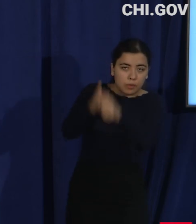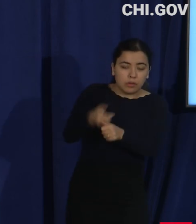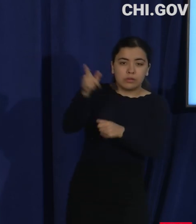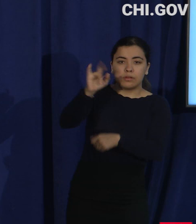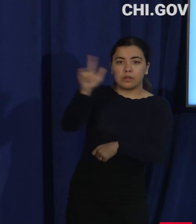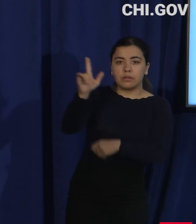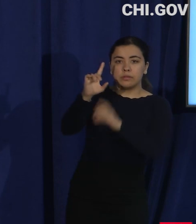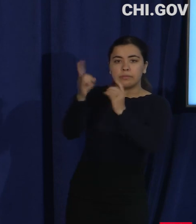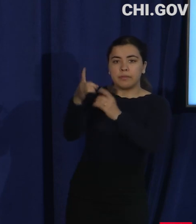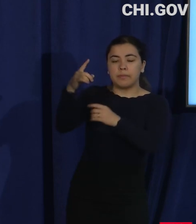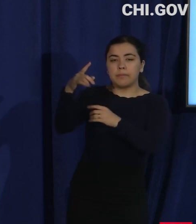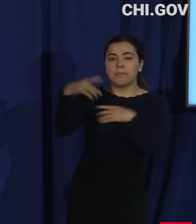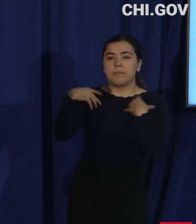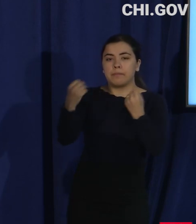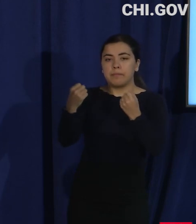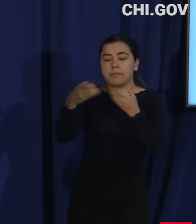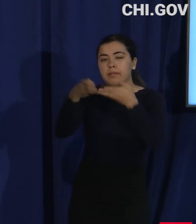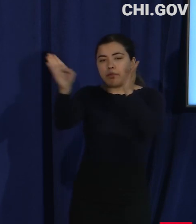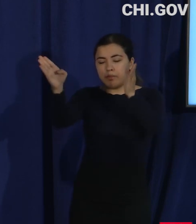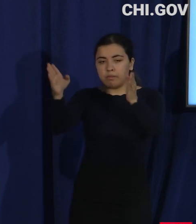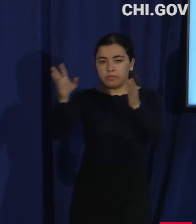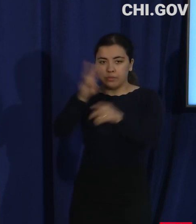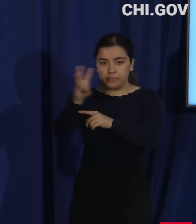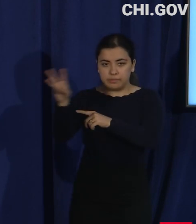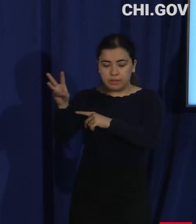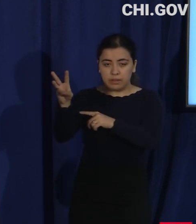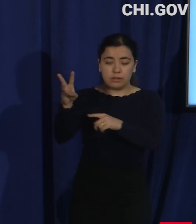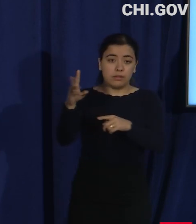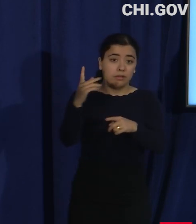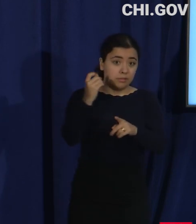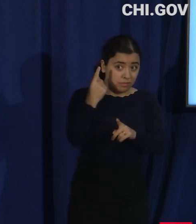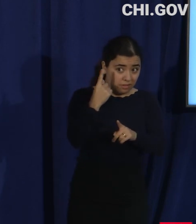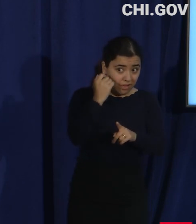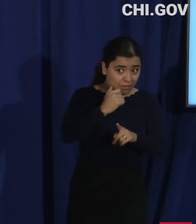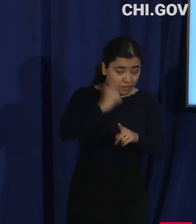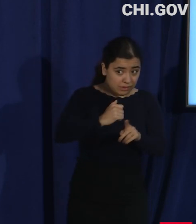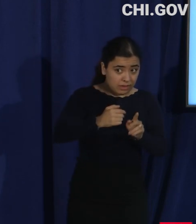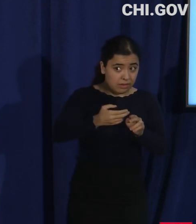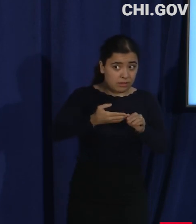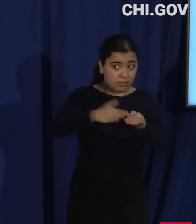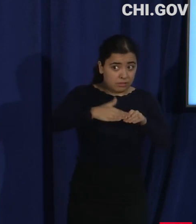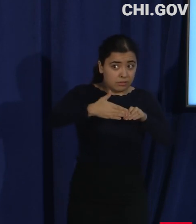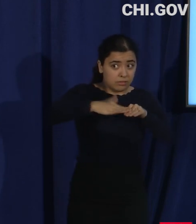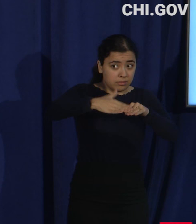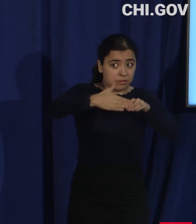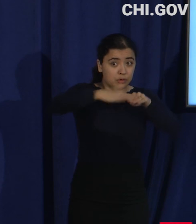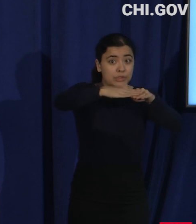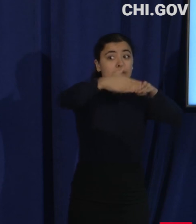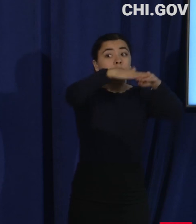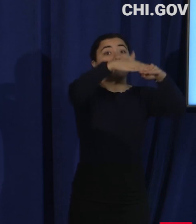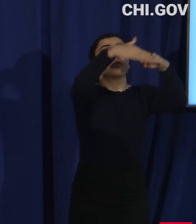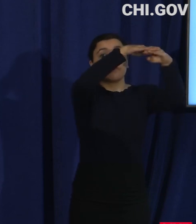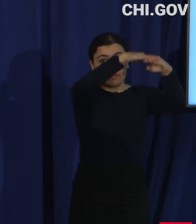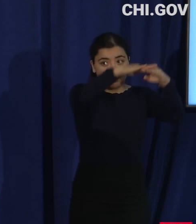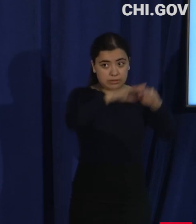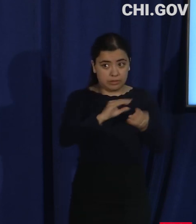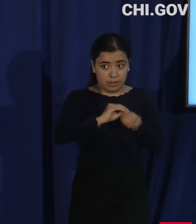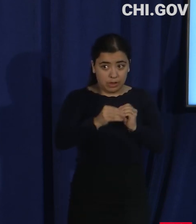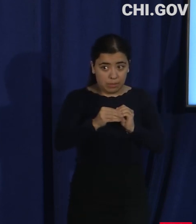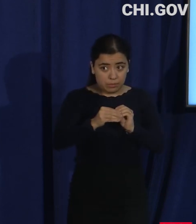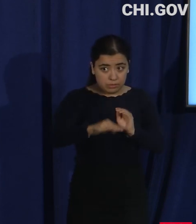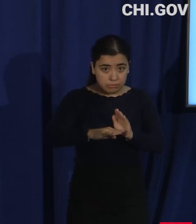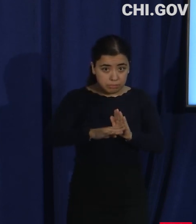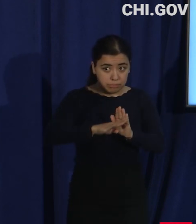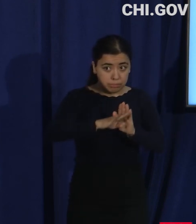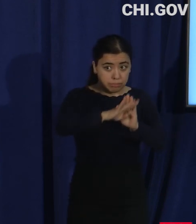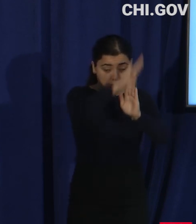that has absolutely been increasing day over day over day over day, as you've been hearing us say. We are also seeing increases